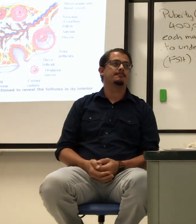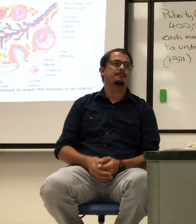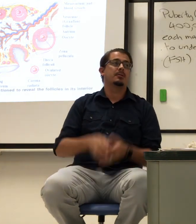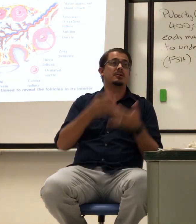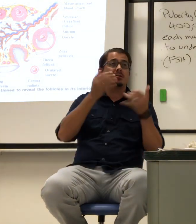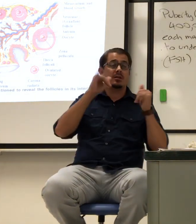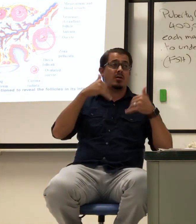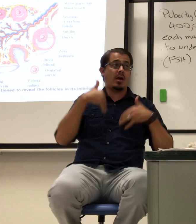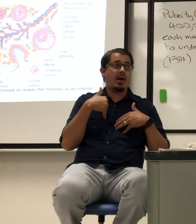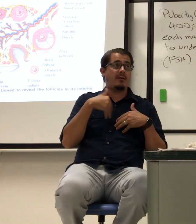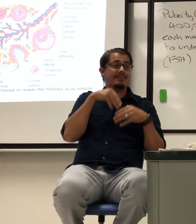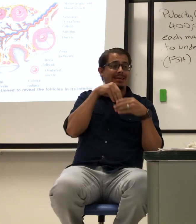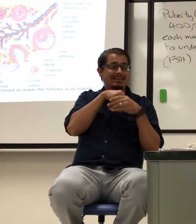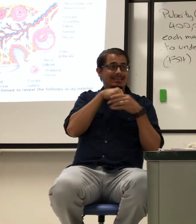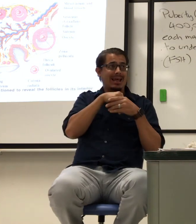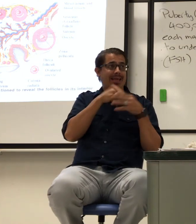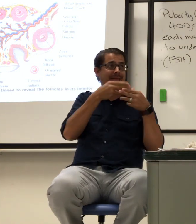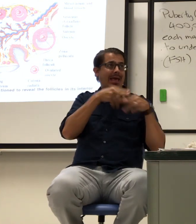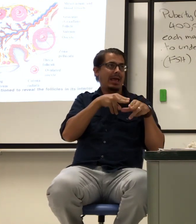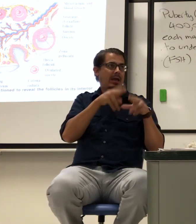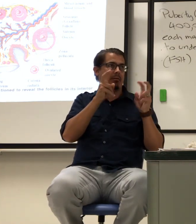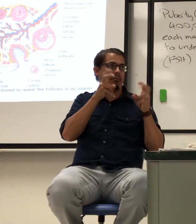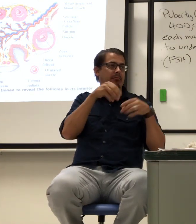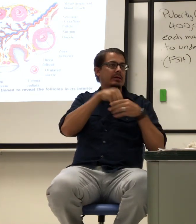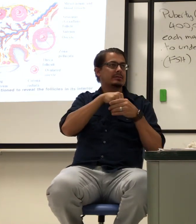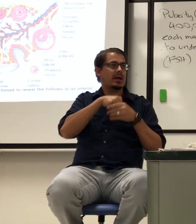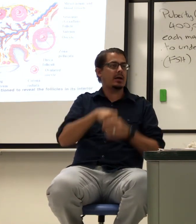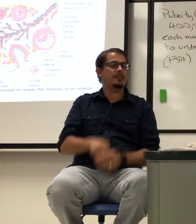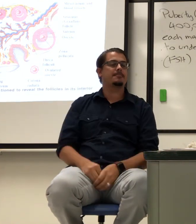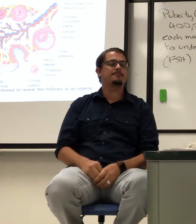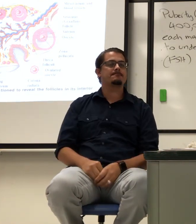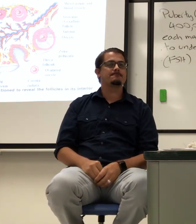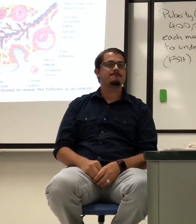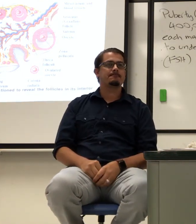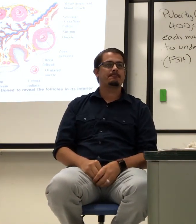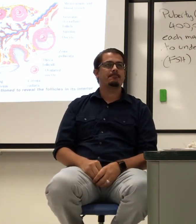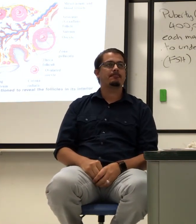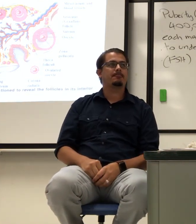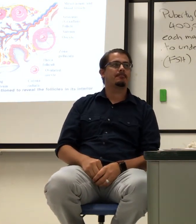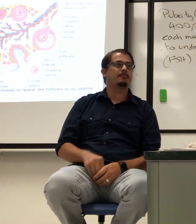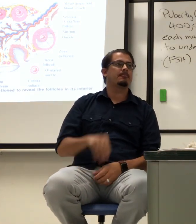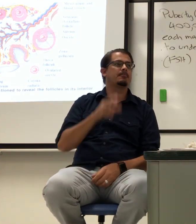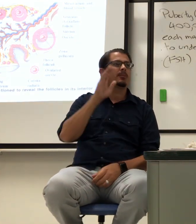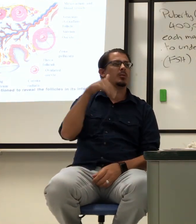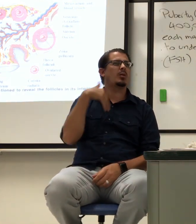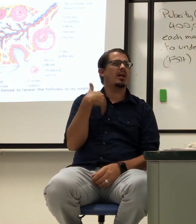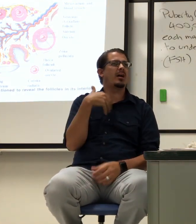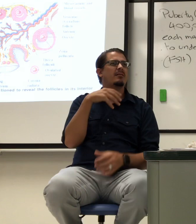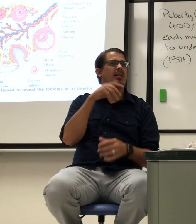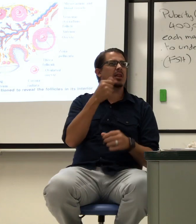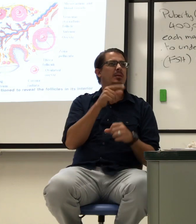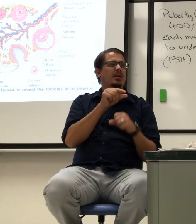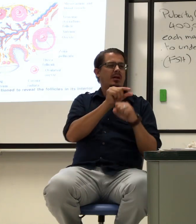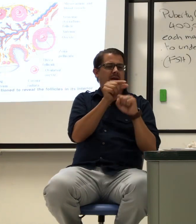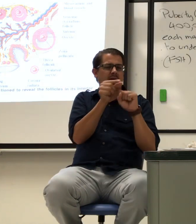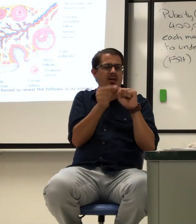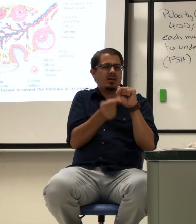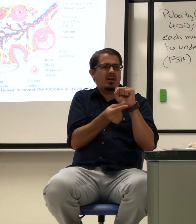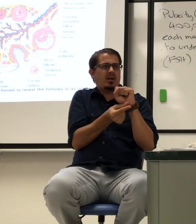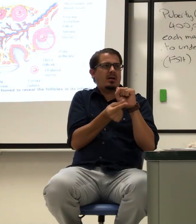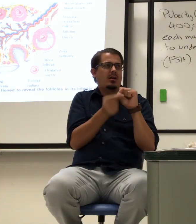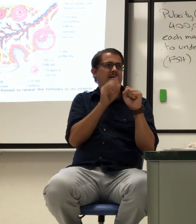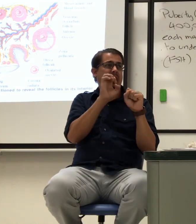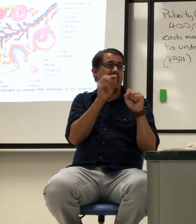egg inside. Other things you might notice that weren't there before, though, you have these little pockets of fluid that surround the egg.